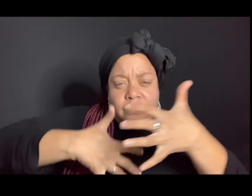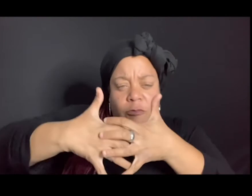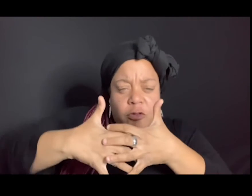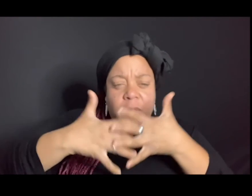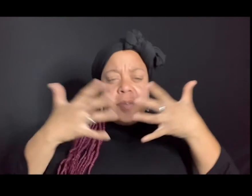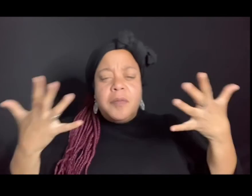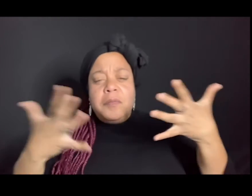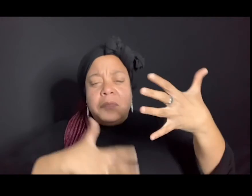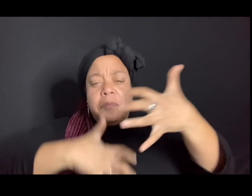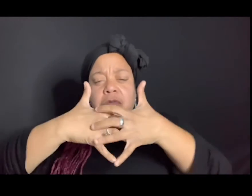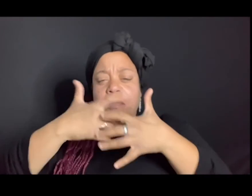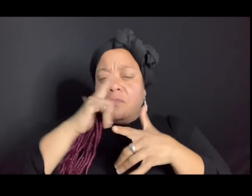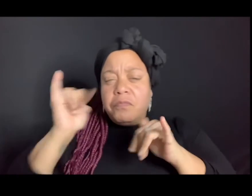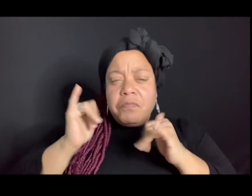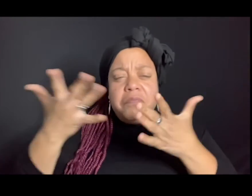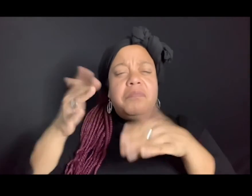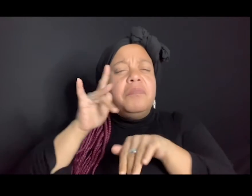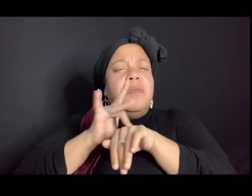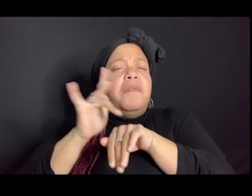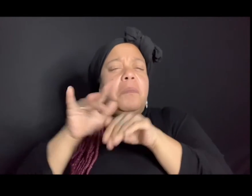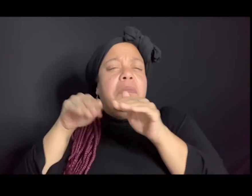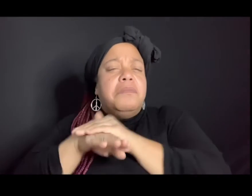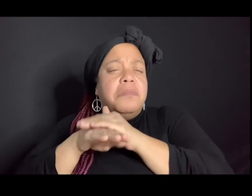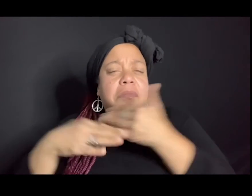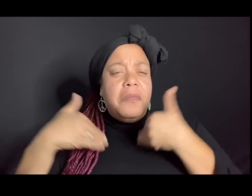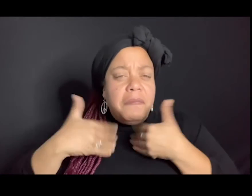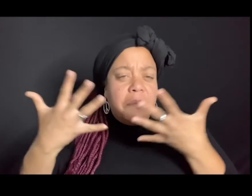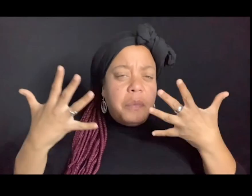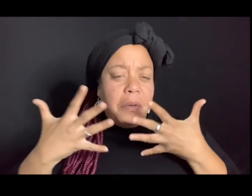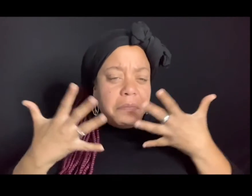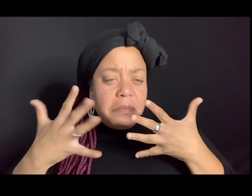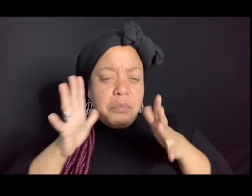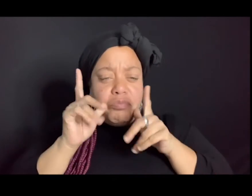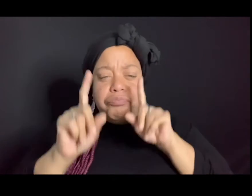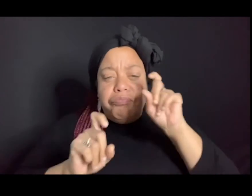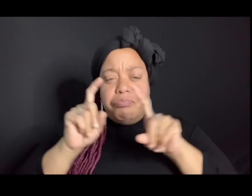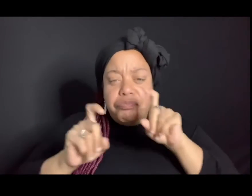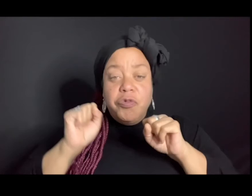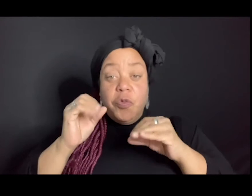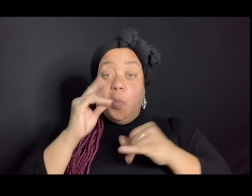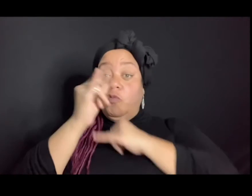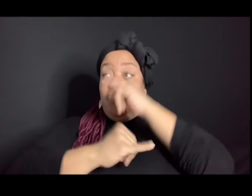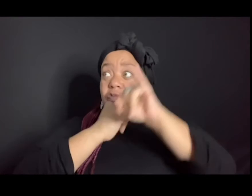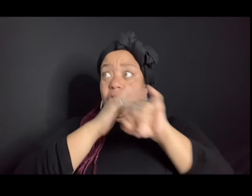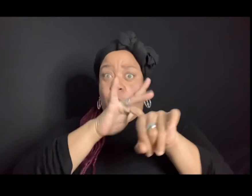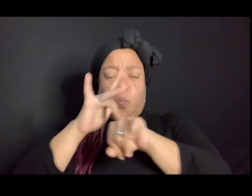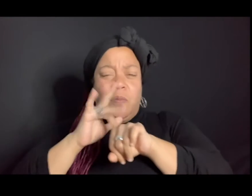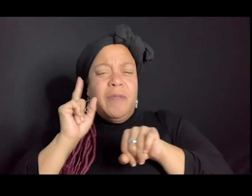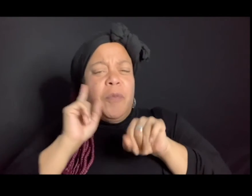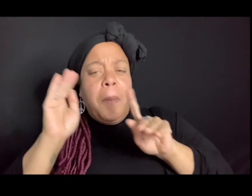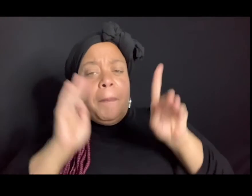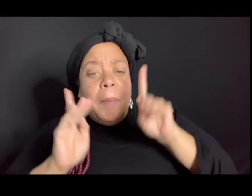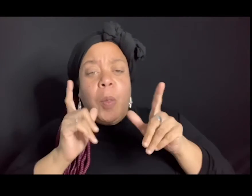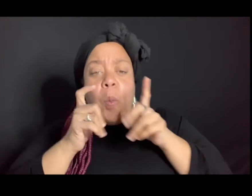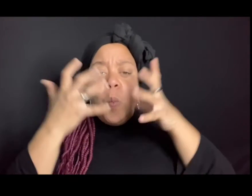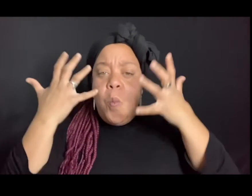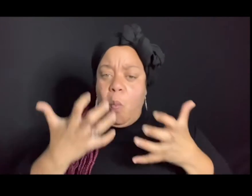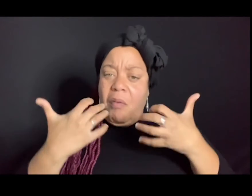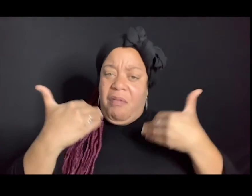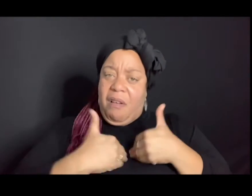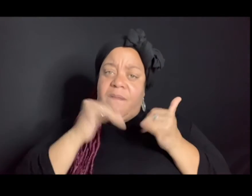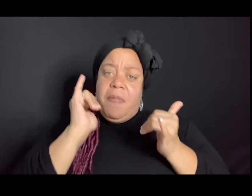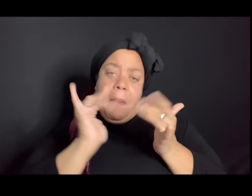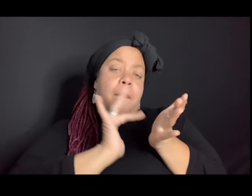how you think you are pregnant and what access is available for you. So there are international resources for people who do want to